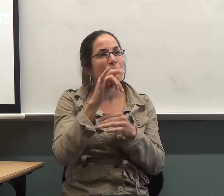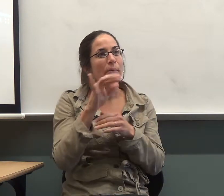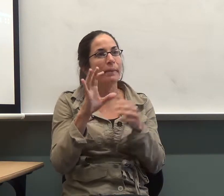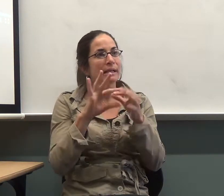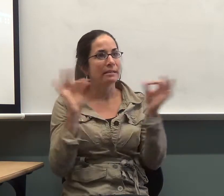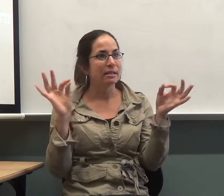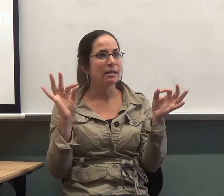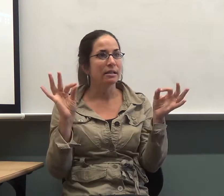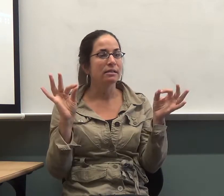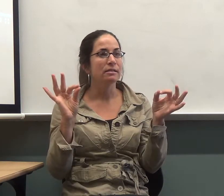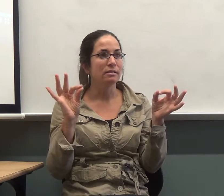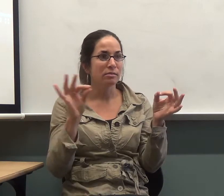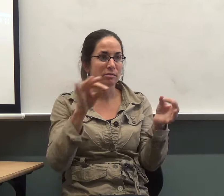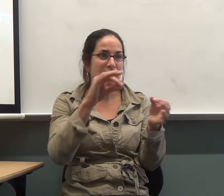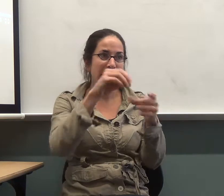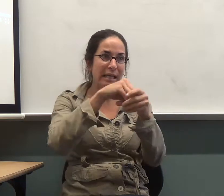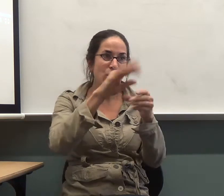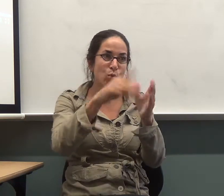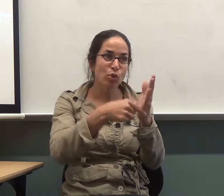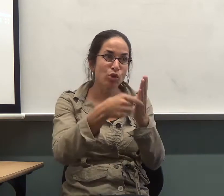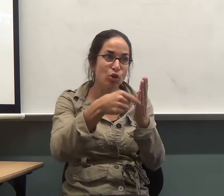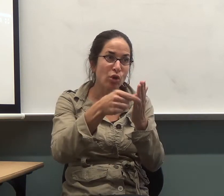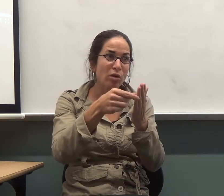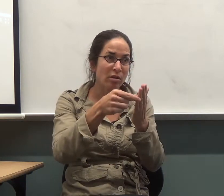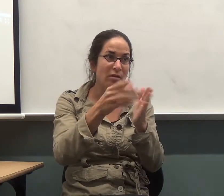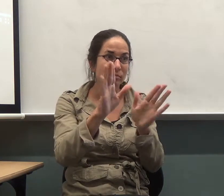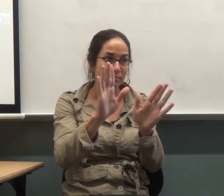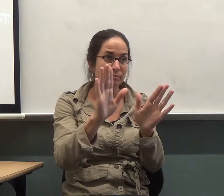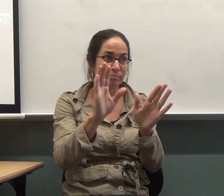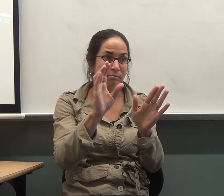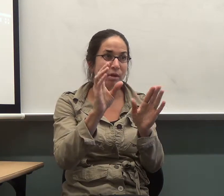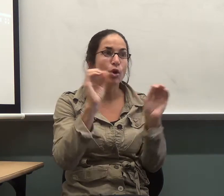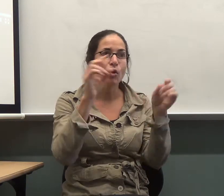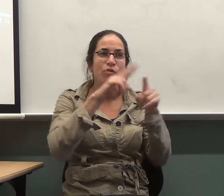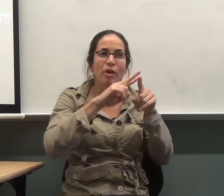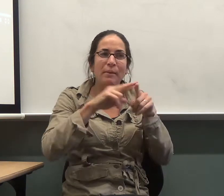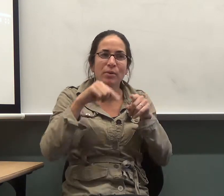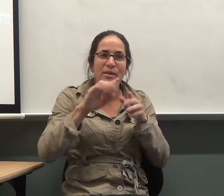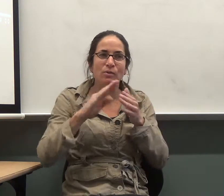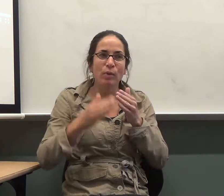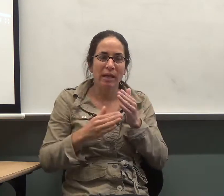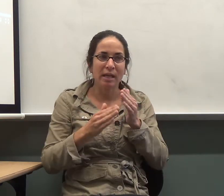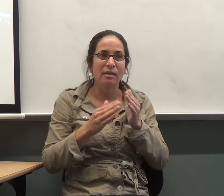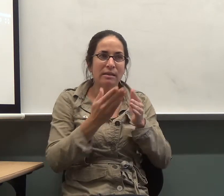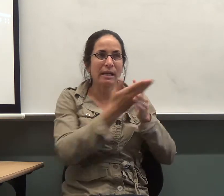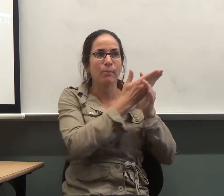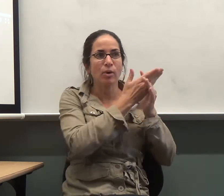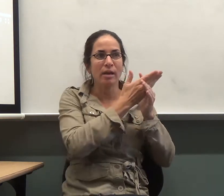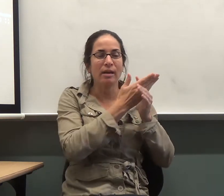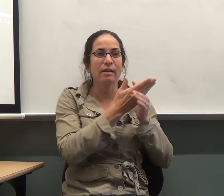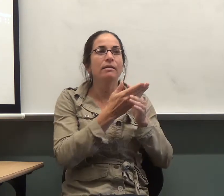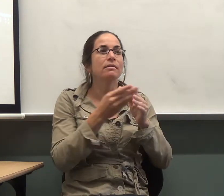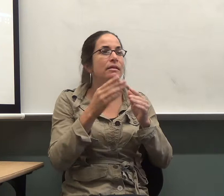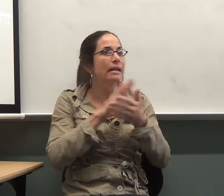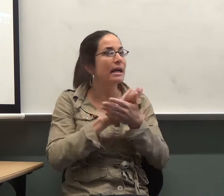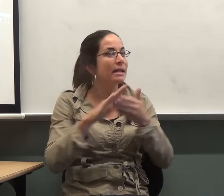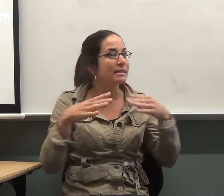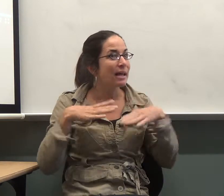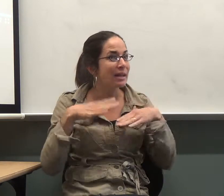say that. In your journal, topic sentence. Okay, I'm not giving you vocabulary over the weekend. You have a little breather. You got this nice holiday weekend. I hate giving homework on the